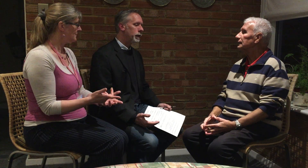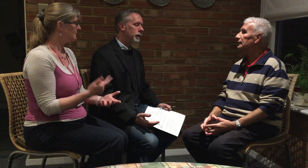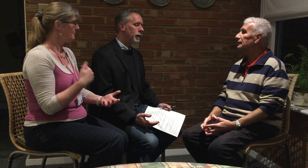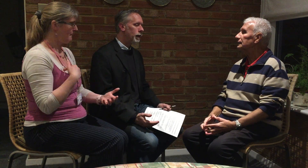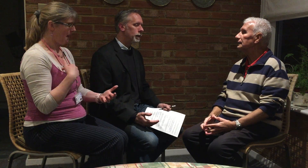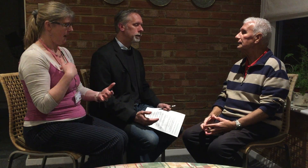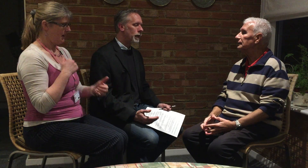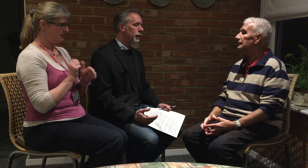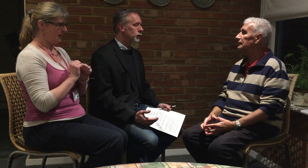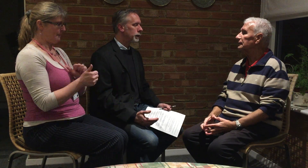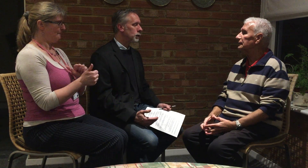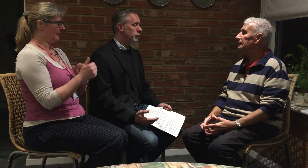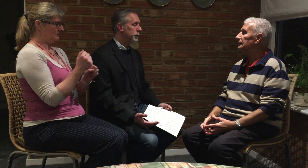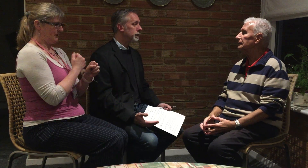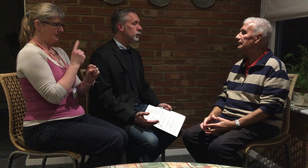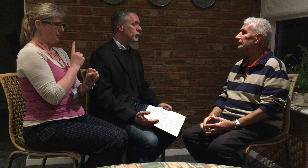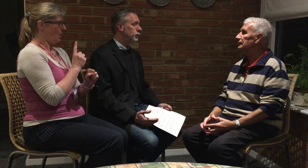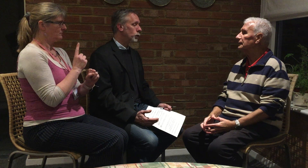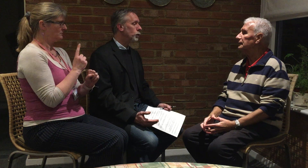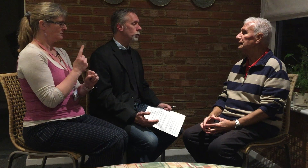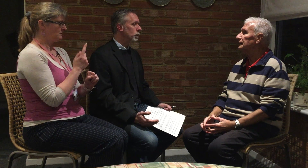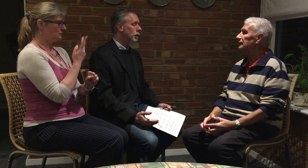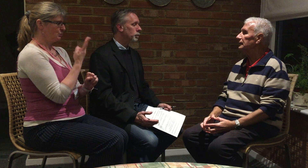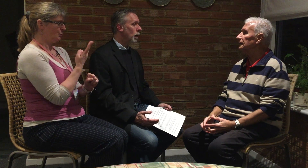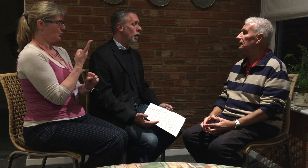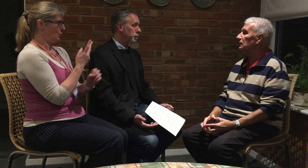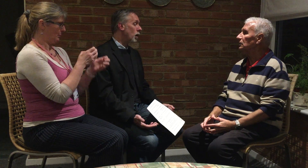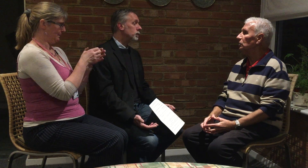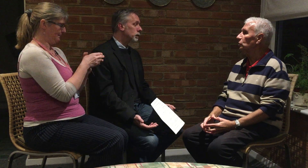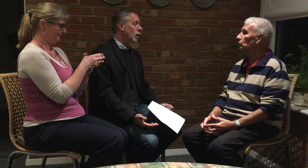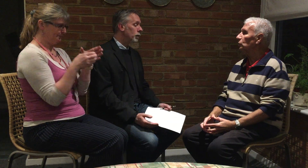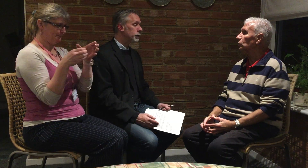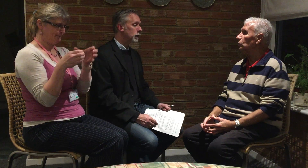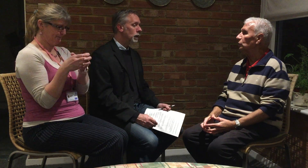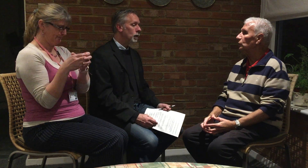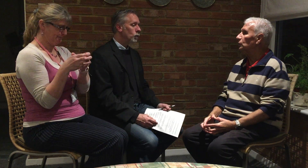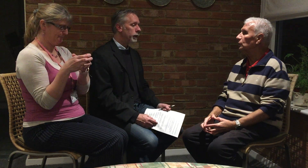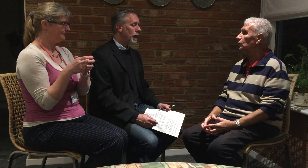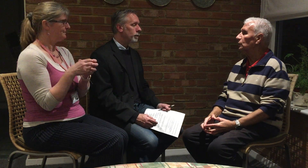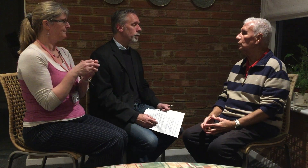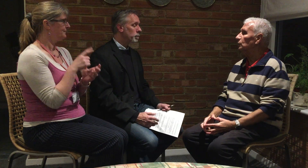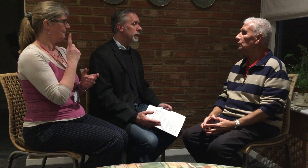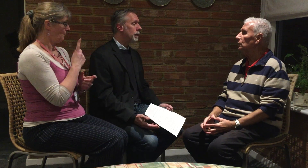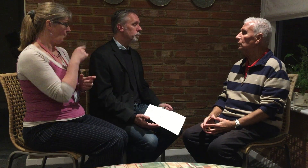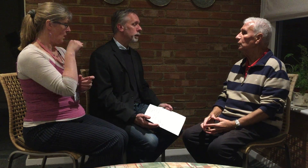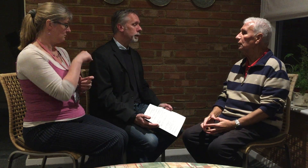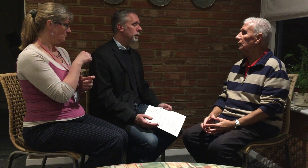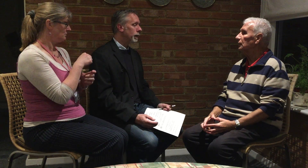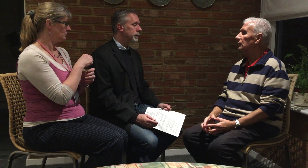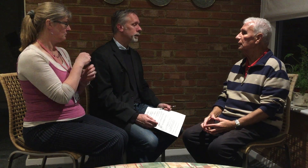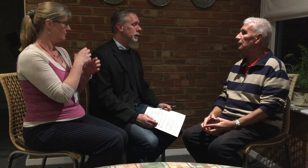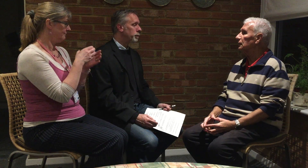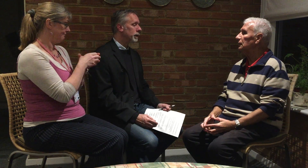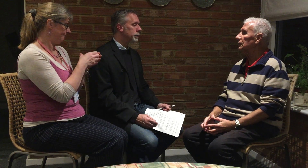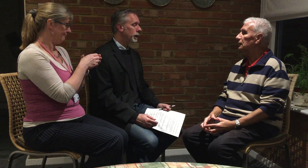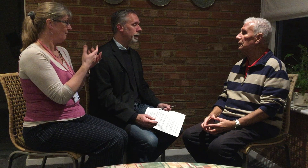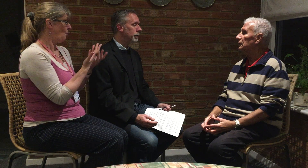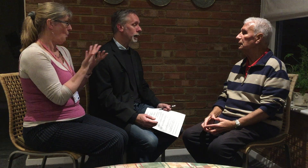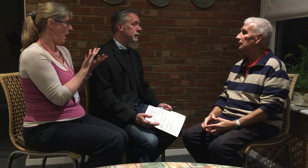company is actually split into two halves. We have the main company is actually based in